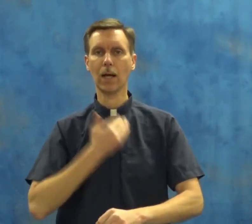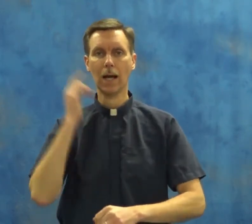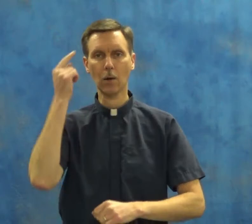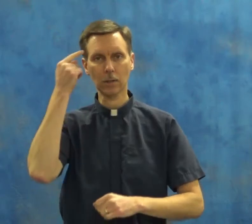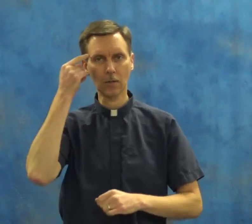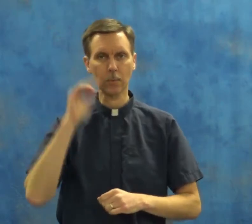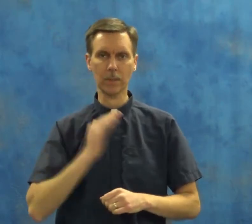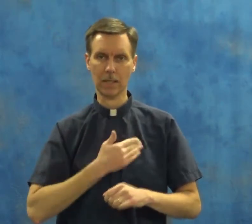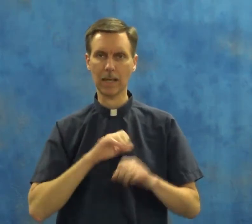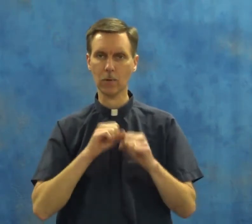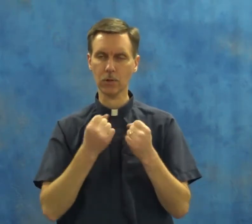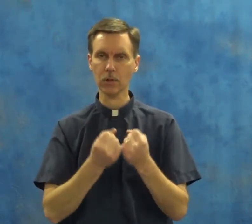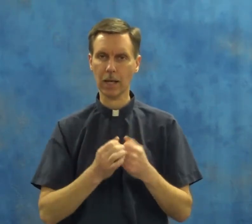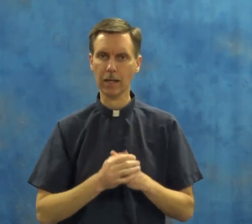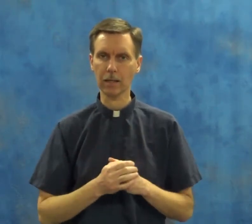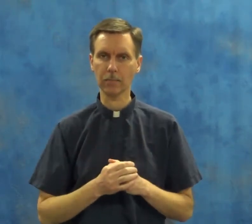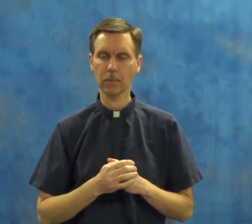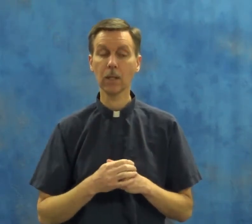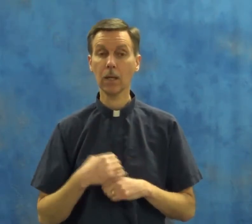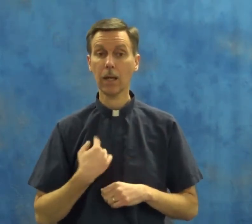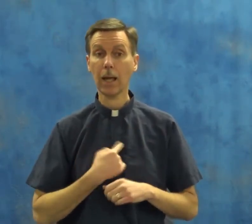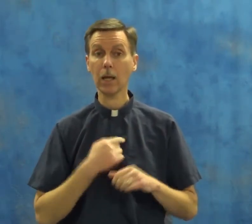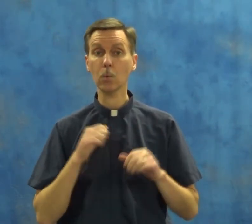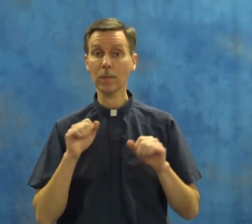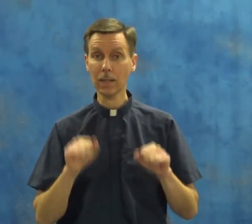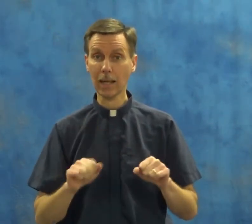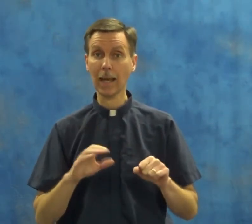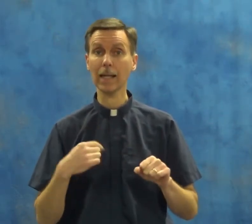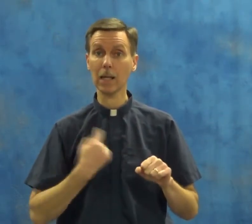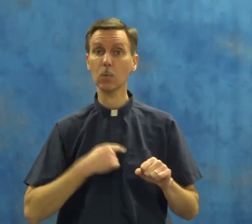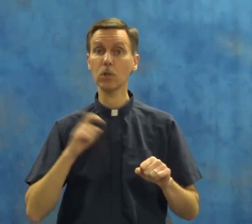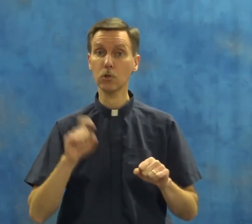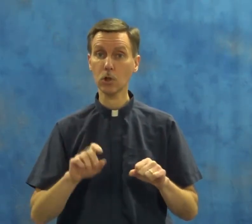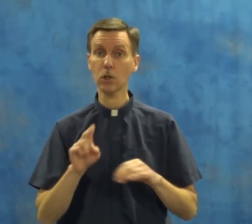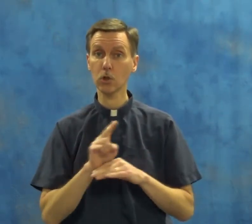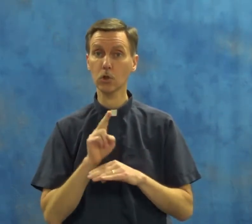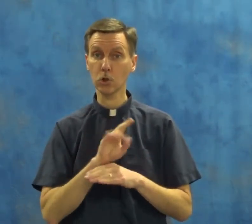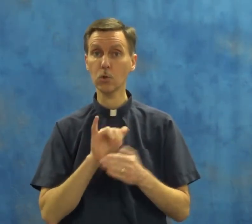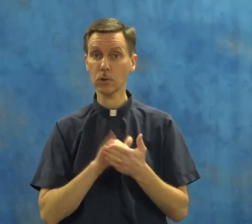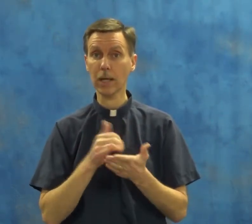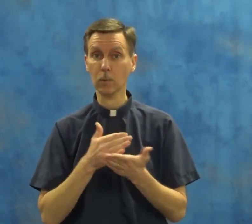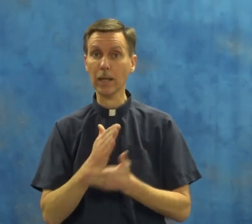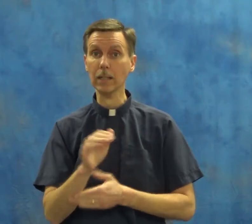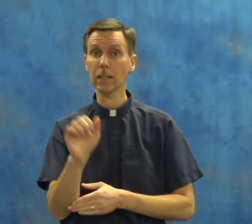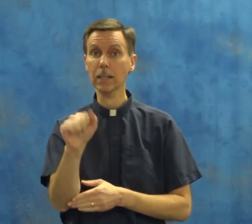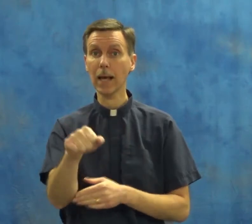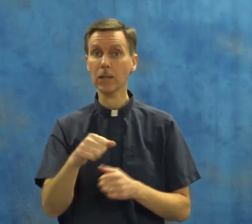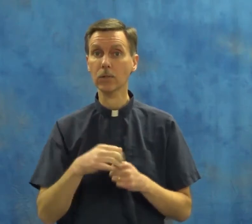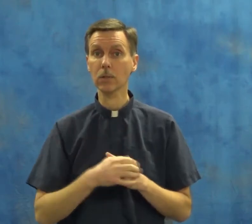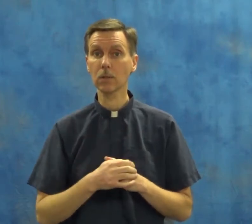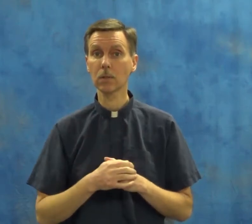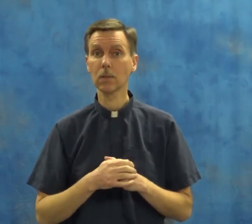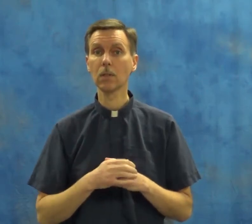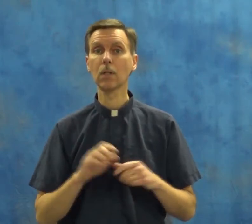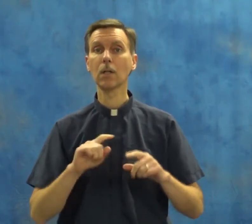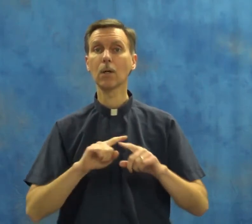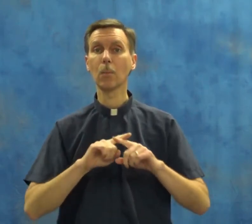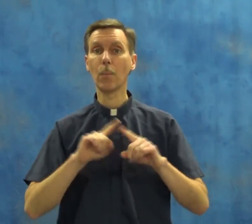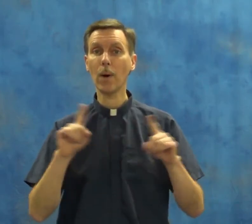our government and our society. And we can and we should use that right, yes,